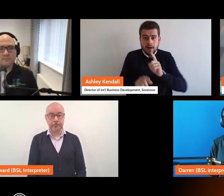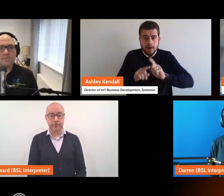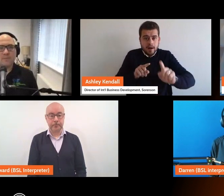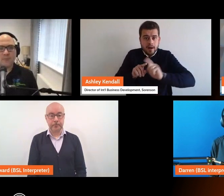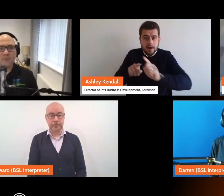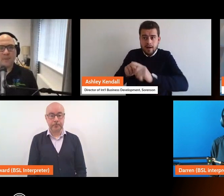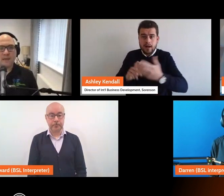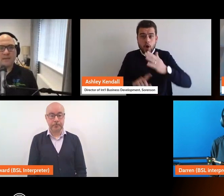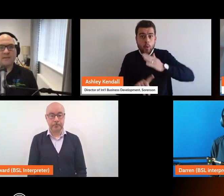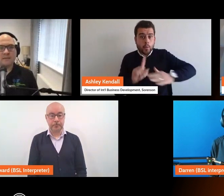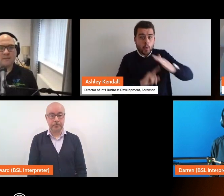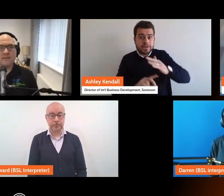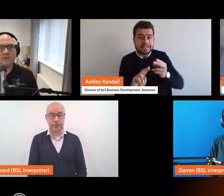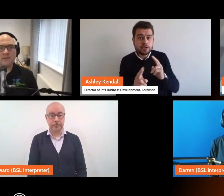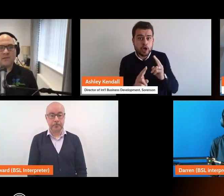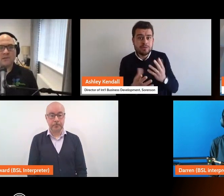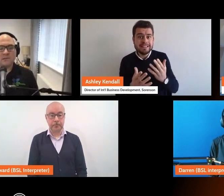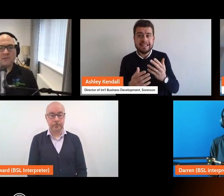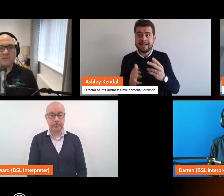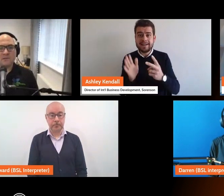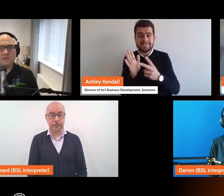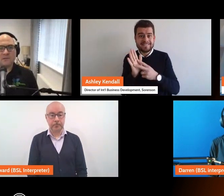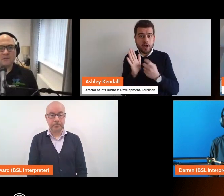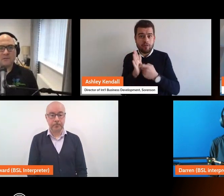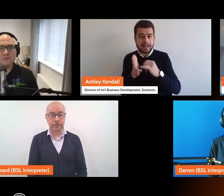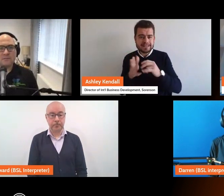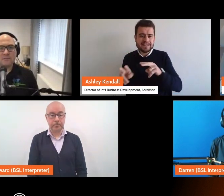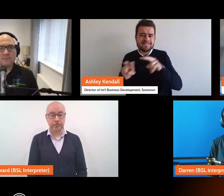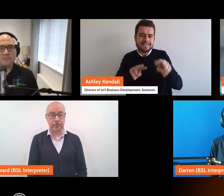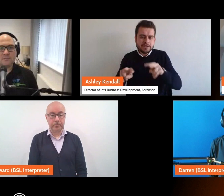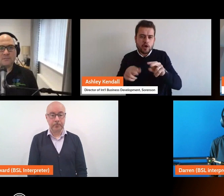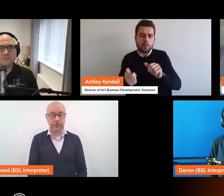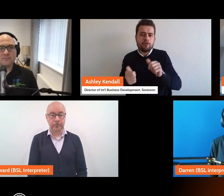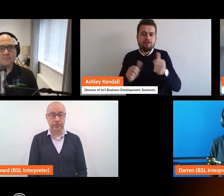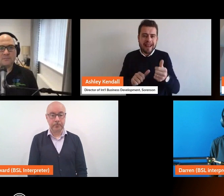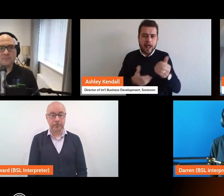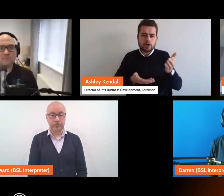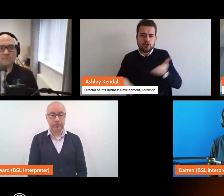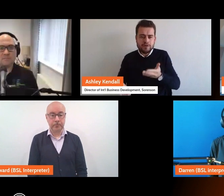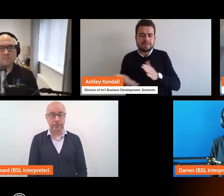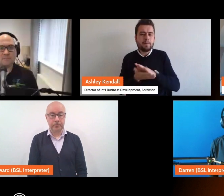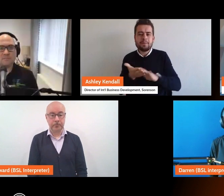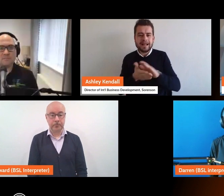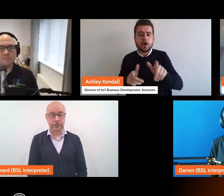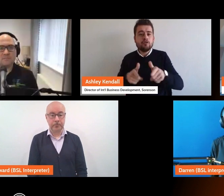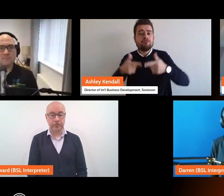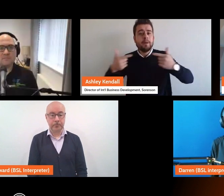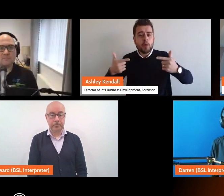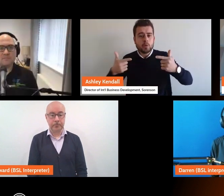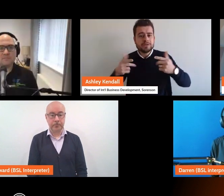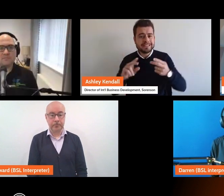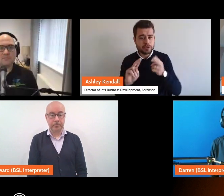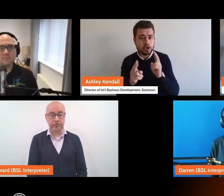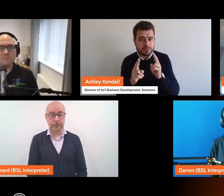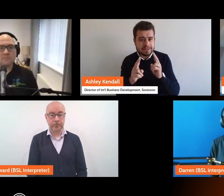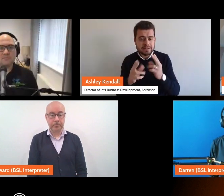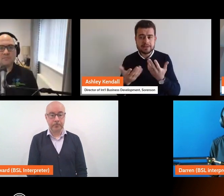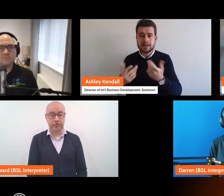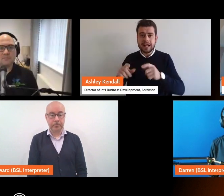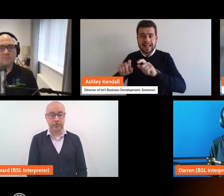Sorenson's products, and we have a fantastic range of products with remote interpreting, VRS